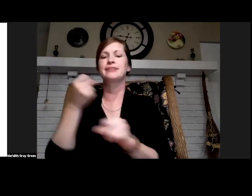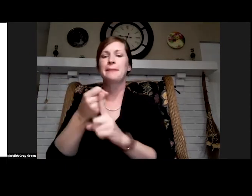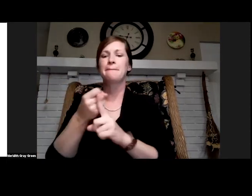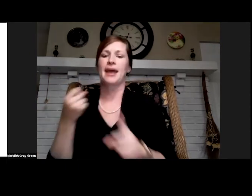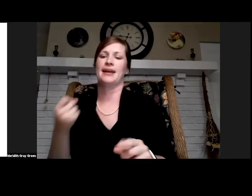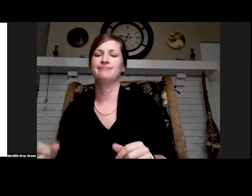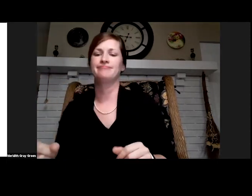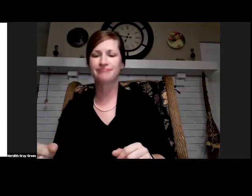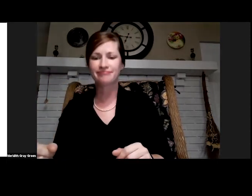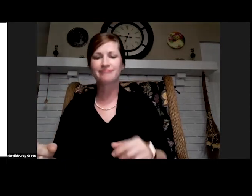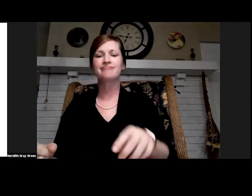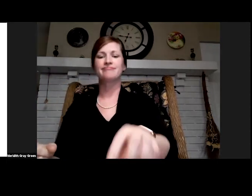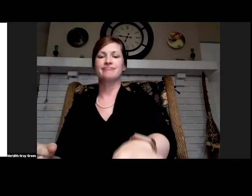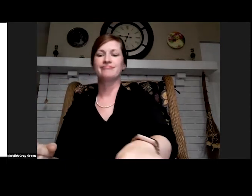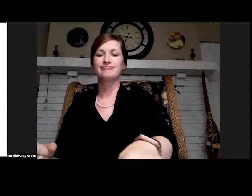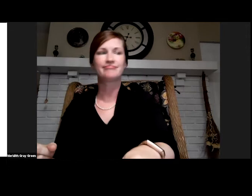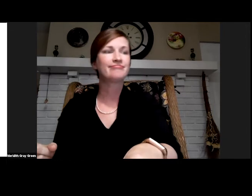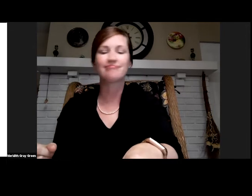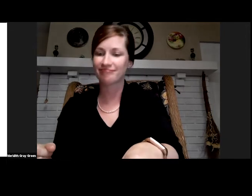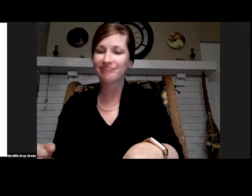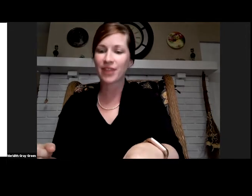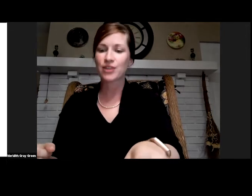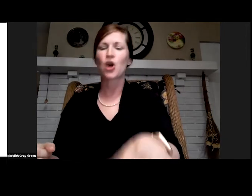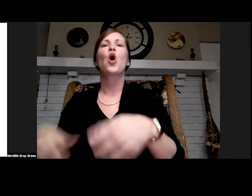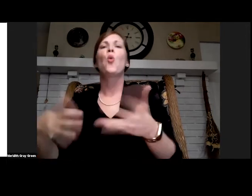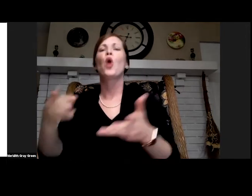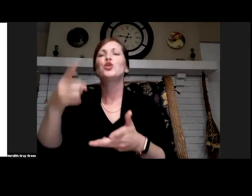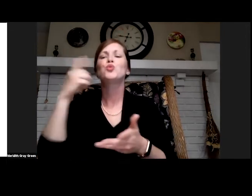I would also like to discuss the art's impact.